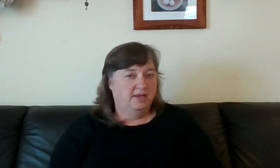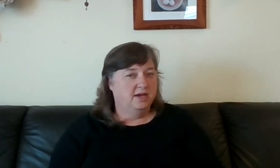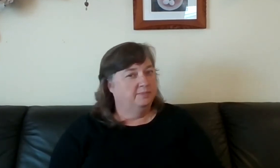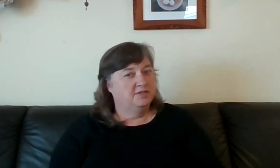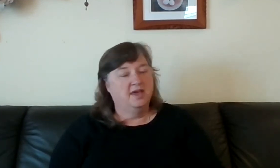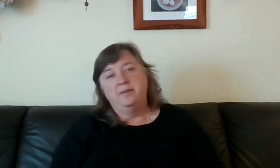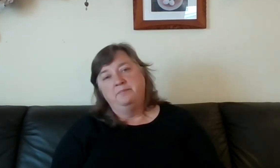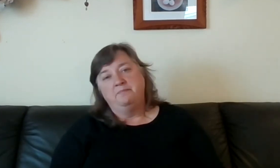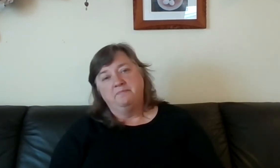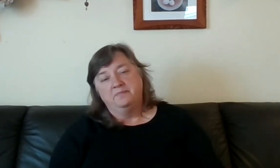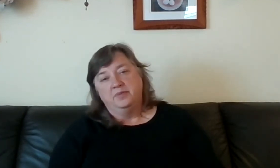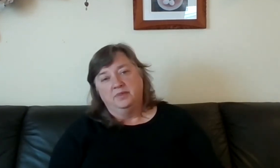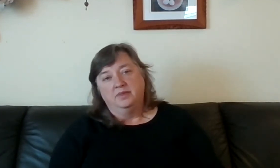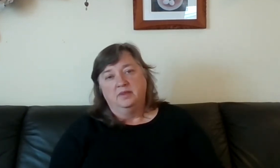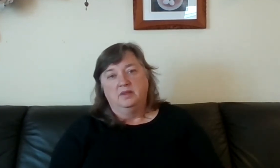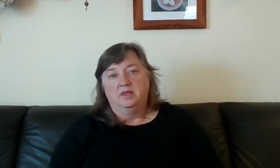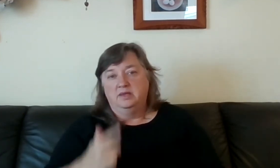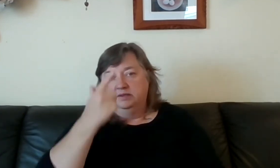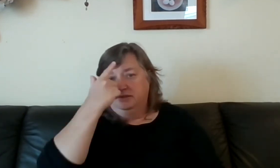up to them is